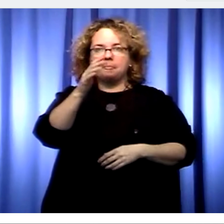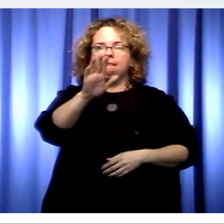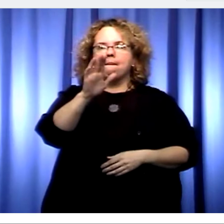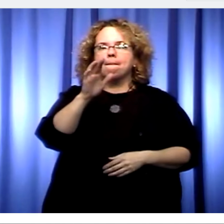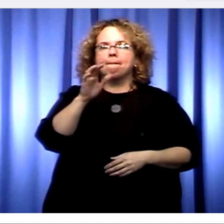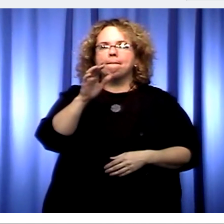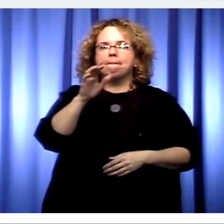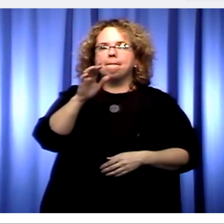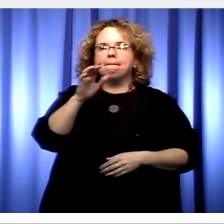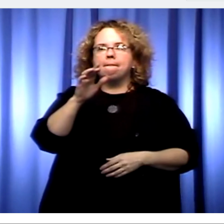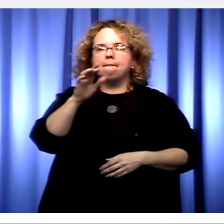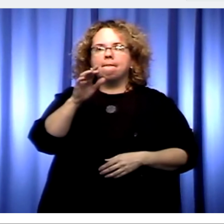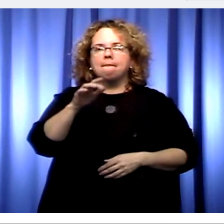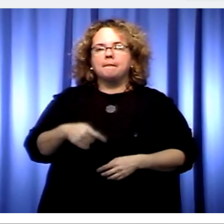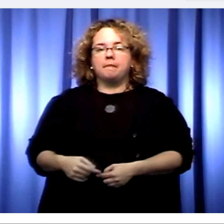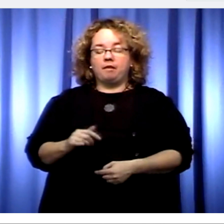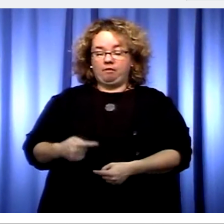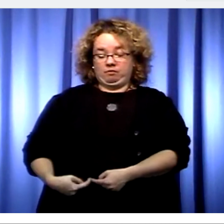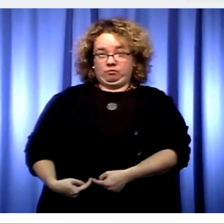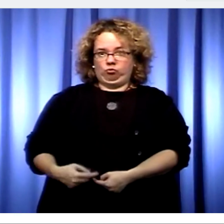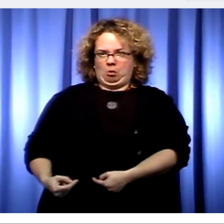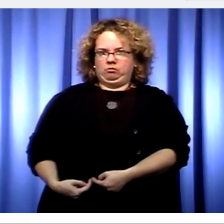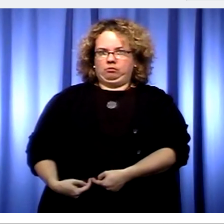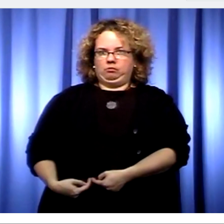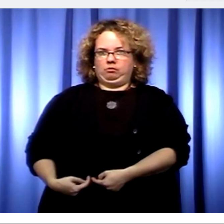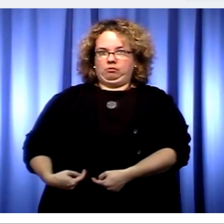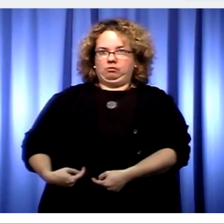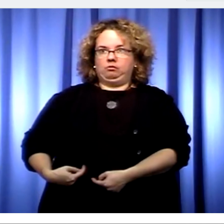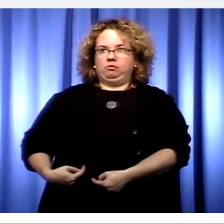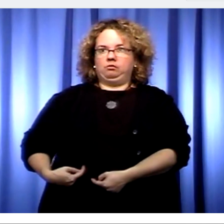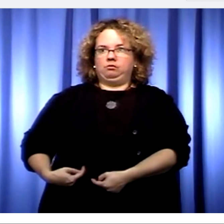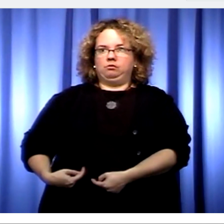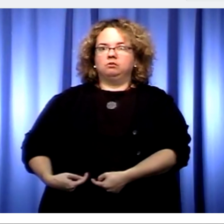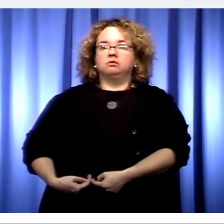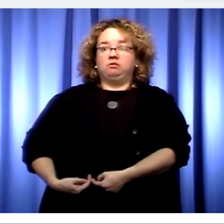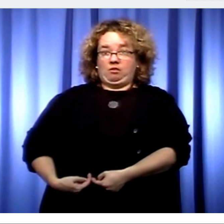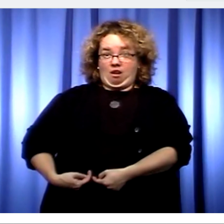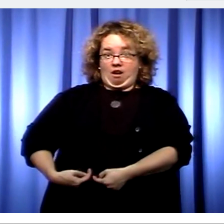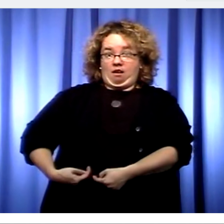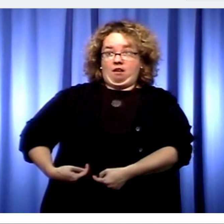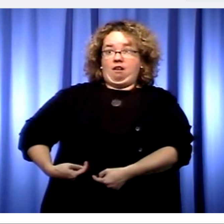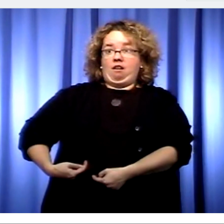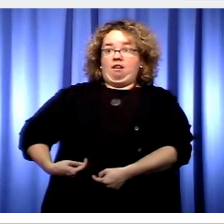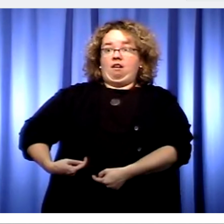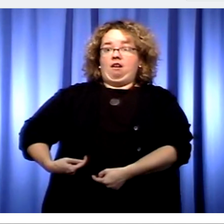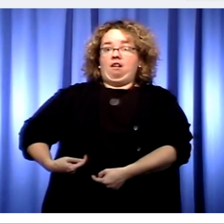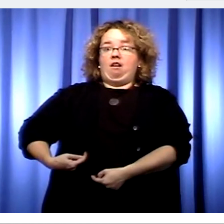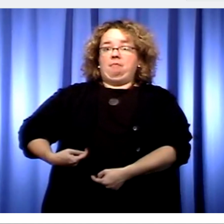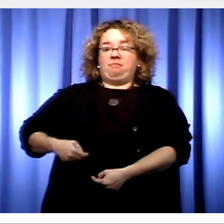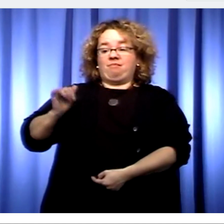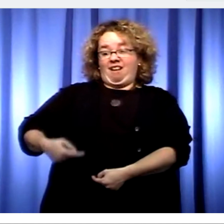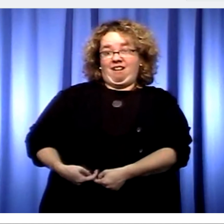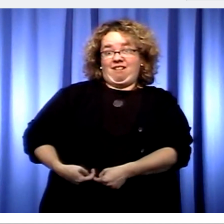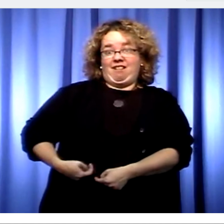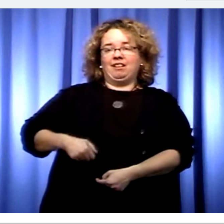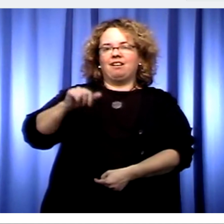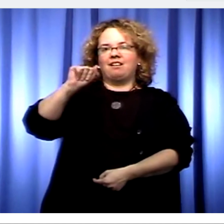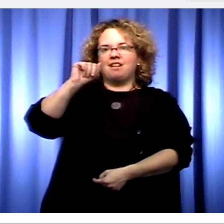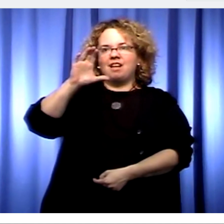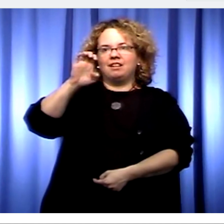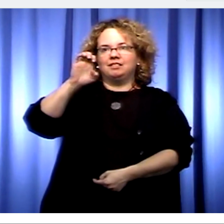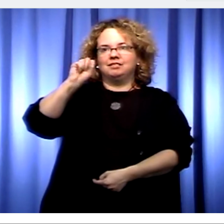further. But the large intestine is really important. Your body uses it to help absorb some of the water out of the food